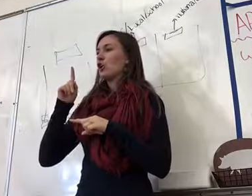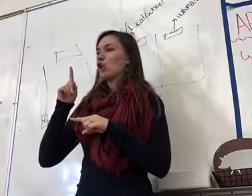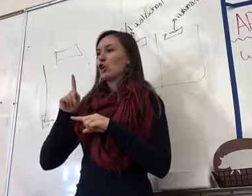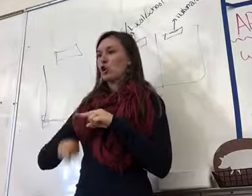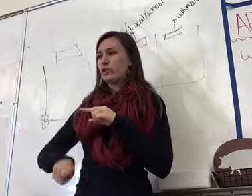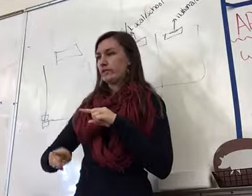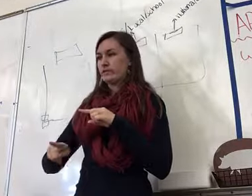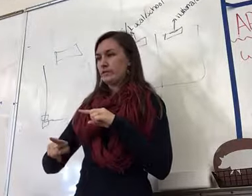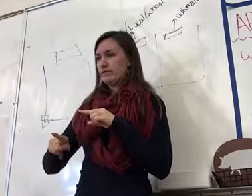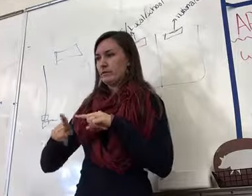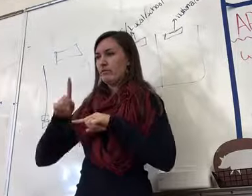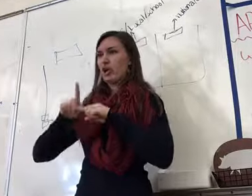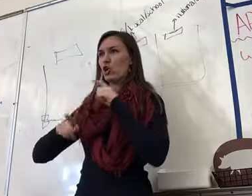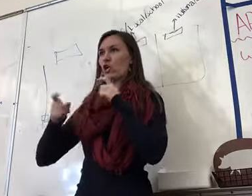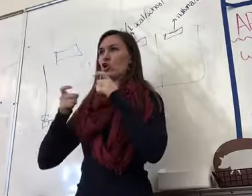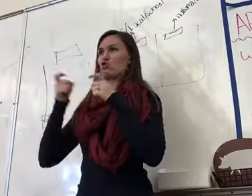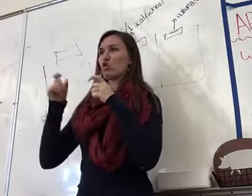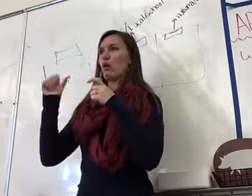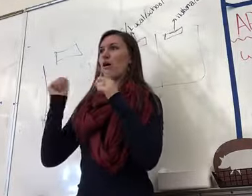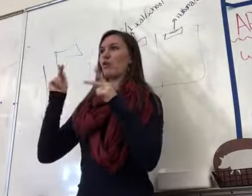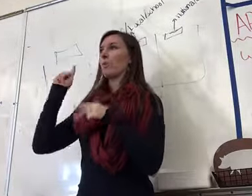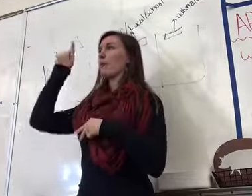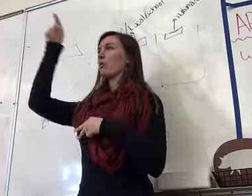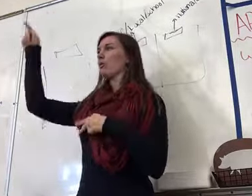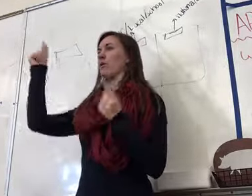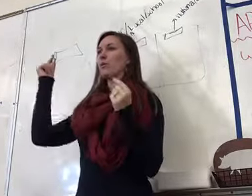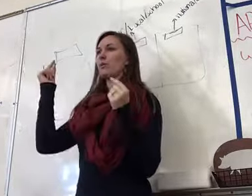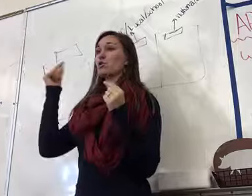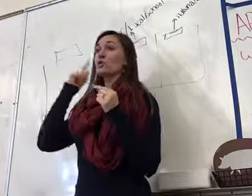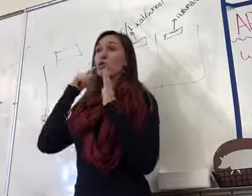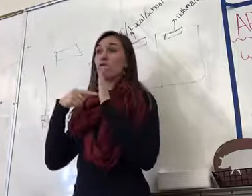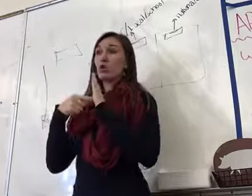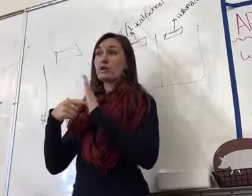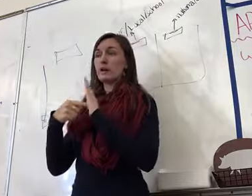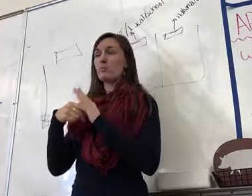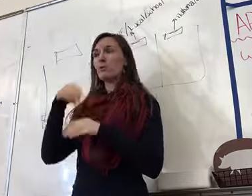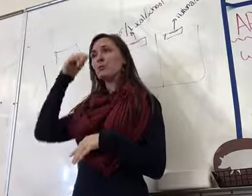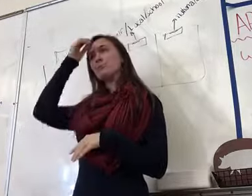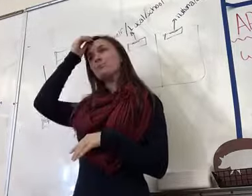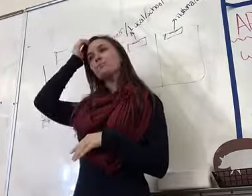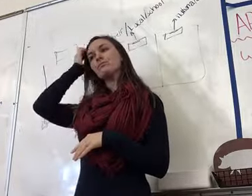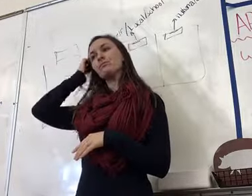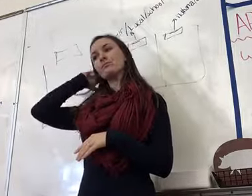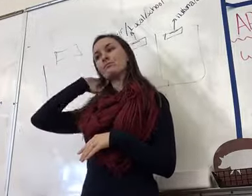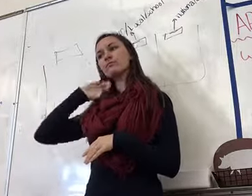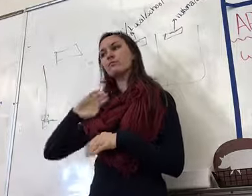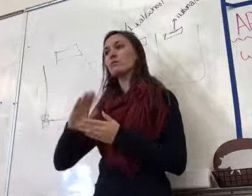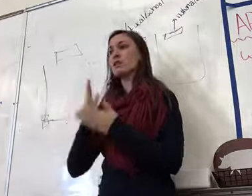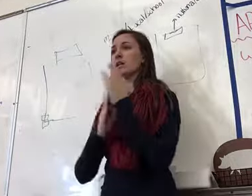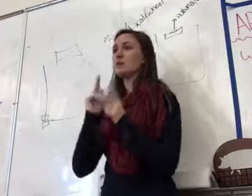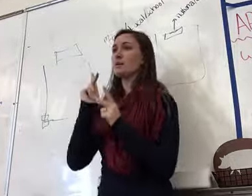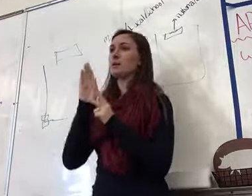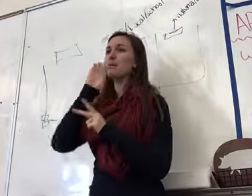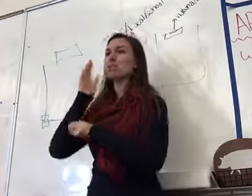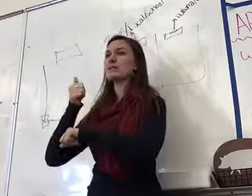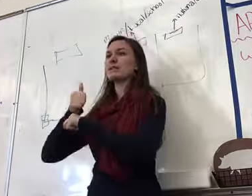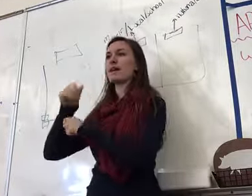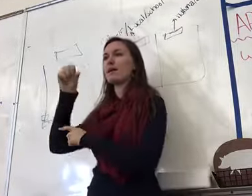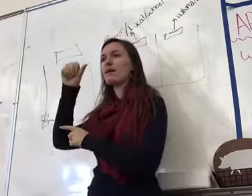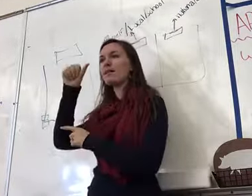control what other people were doing. So, for example, you had some that would actually create alliance systems with others. For example,